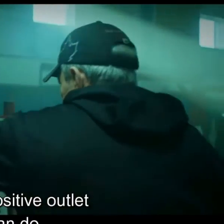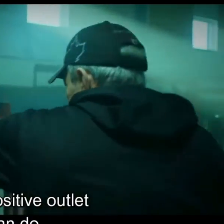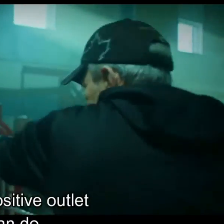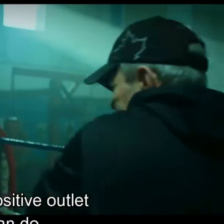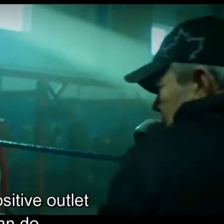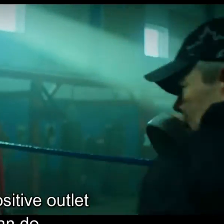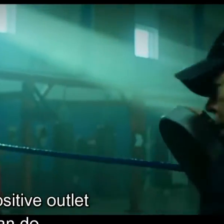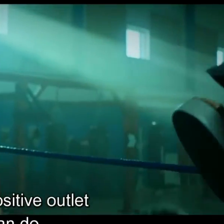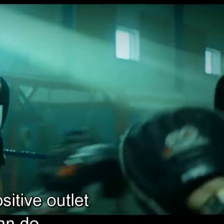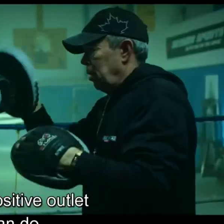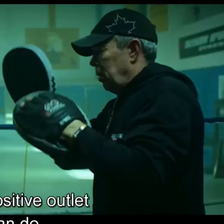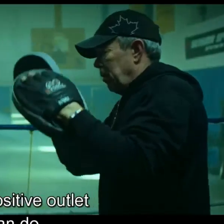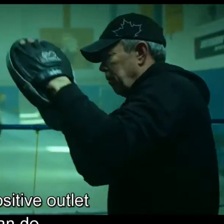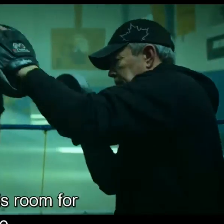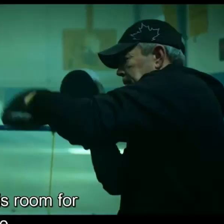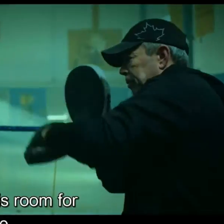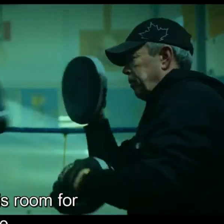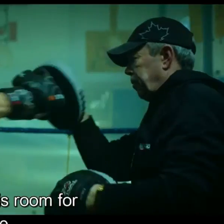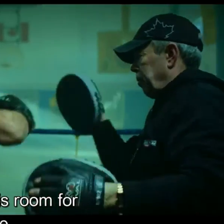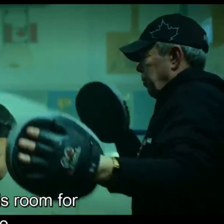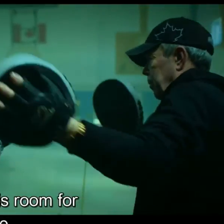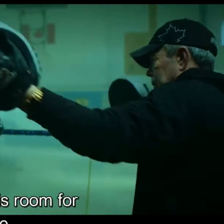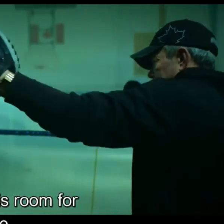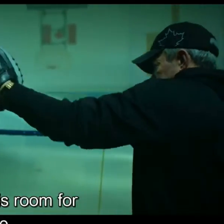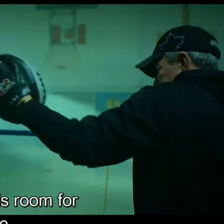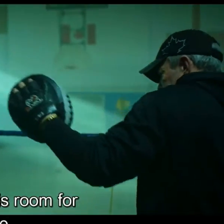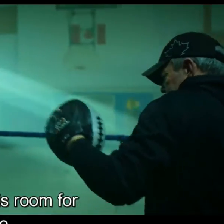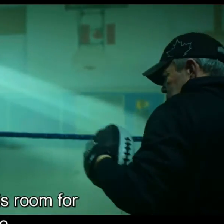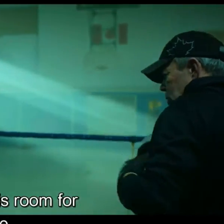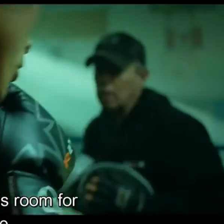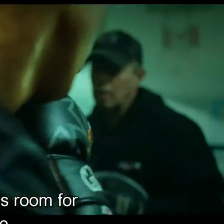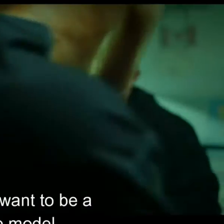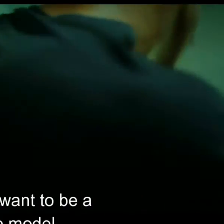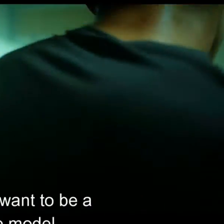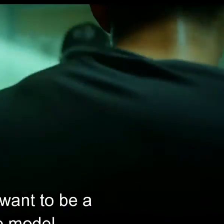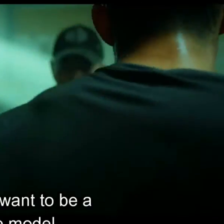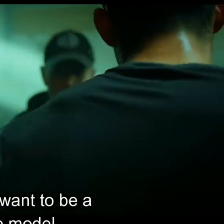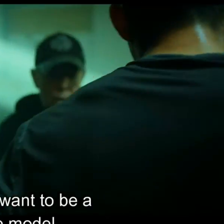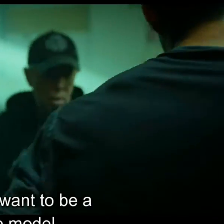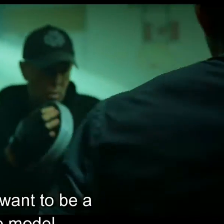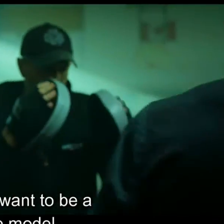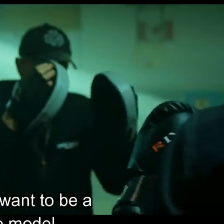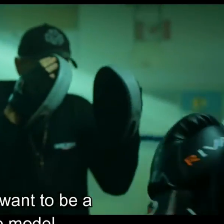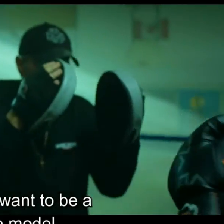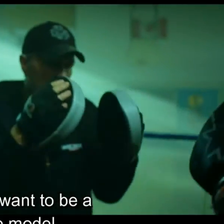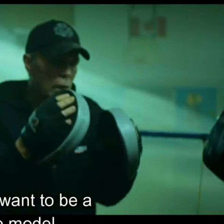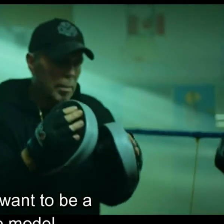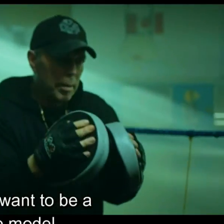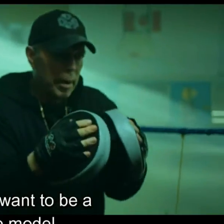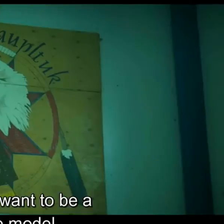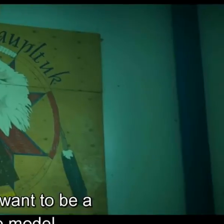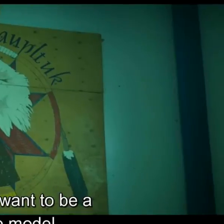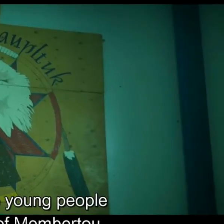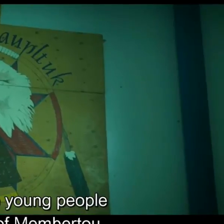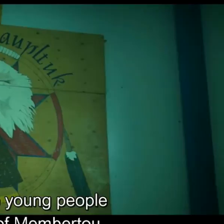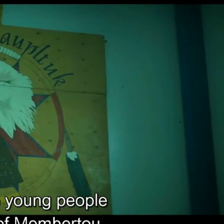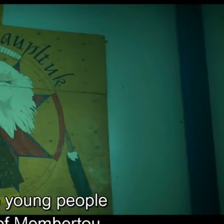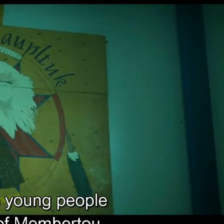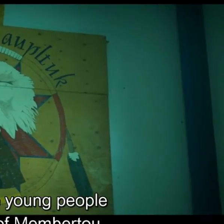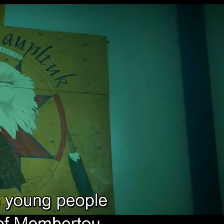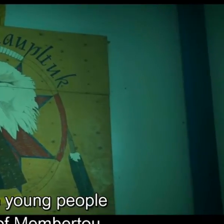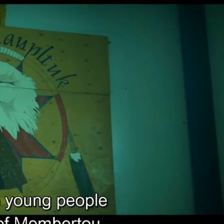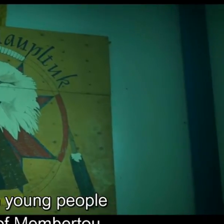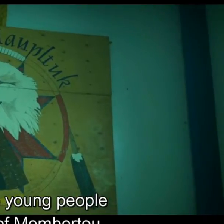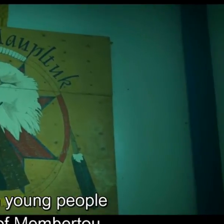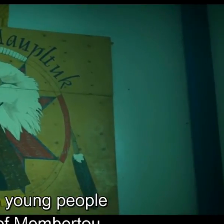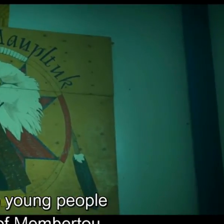that there is a positive outlet that you can do, and there is room for change. You know, I just want to be a positive role model and a leader to